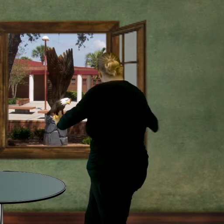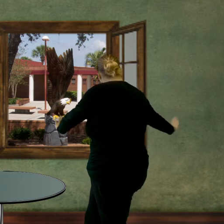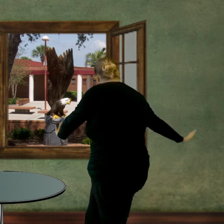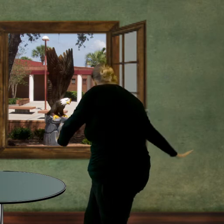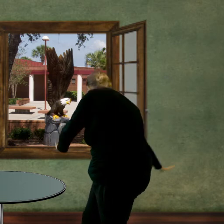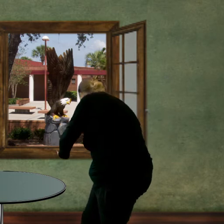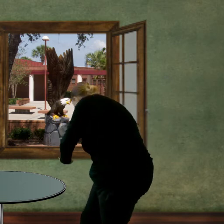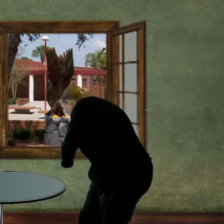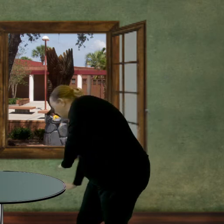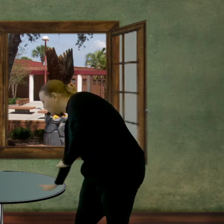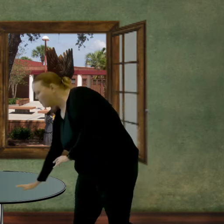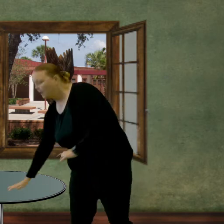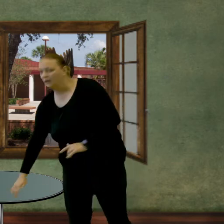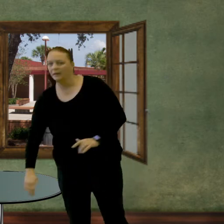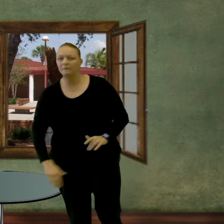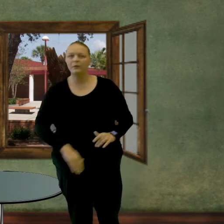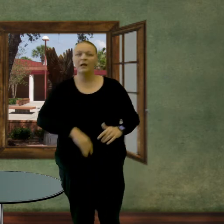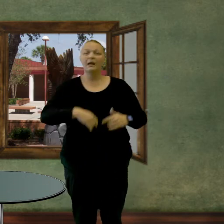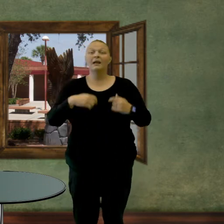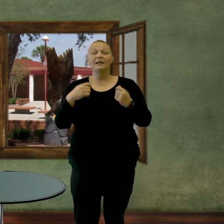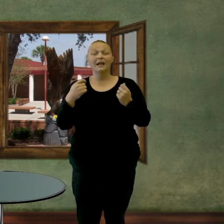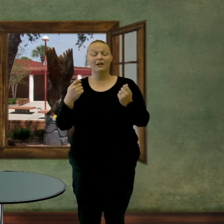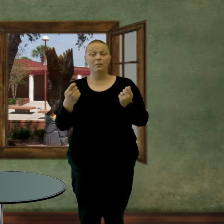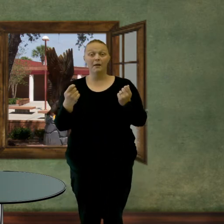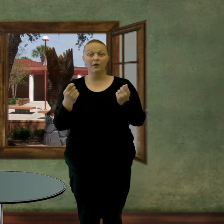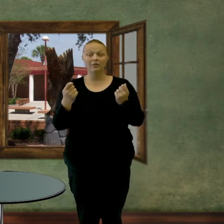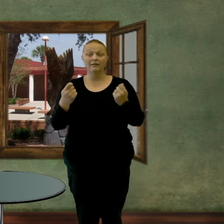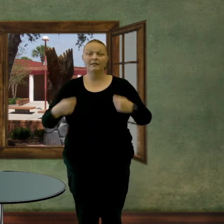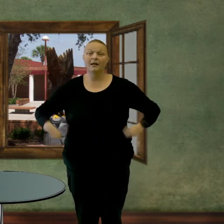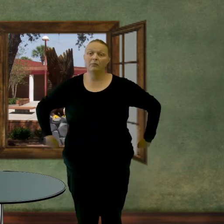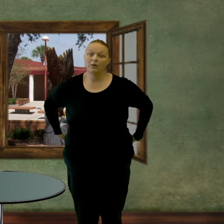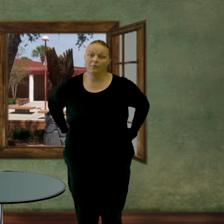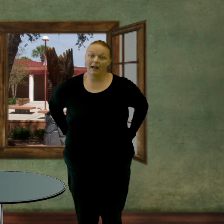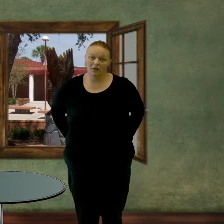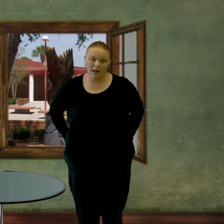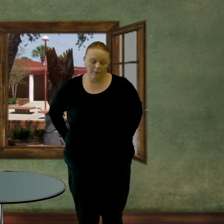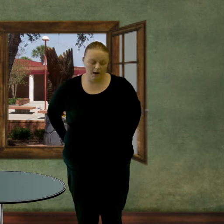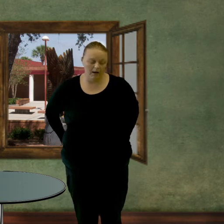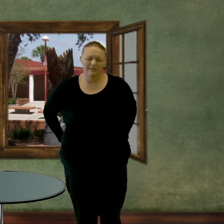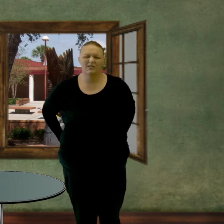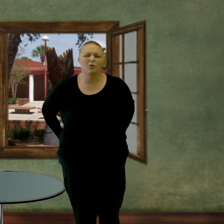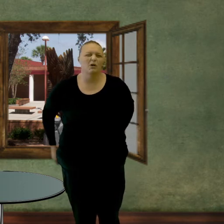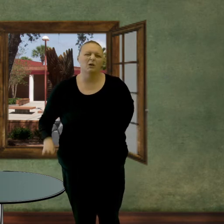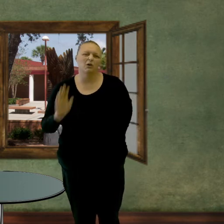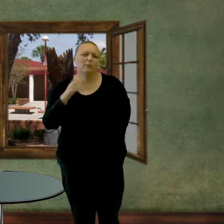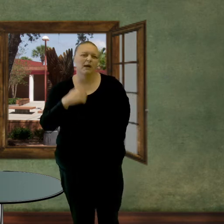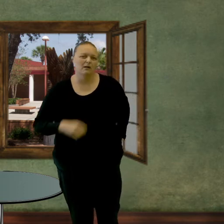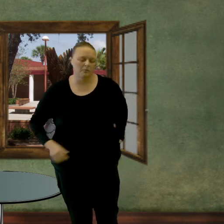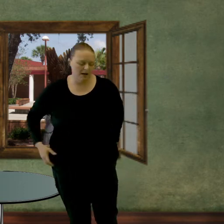All around your bubble needs to be painted. Then take your paintbrushes, put them back in your back pocket. Don't worry, you won't get paint on your pocket.